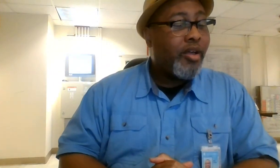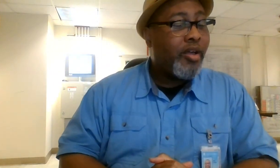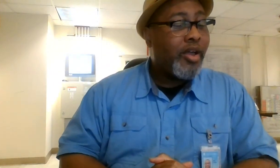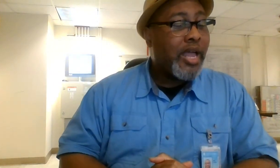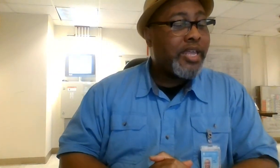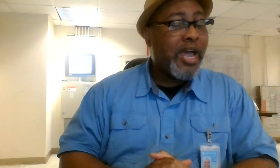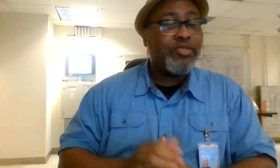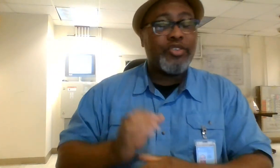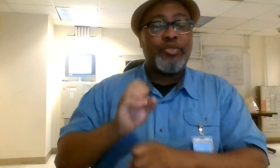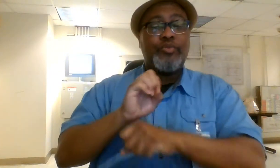Counsel.